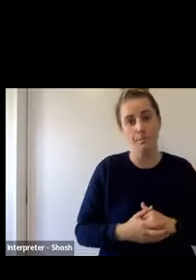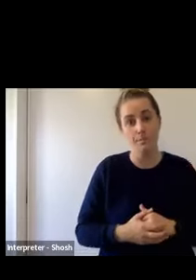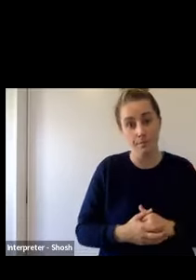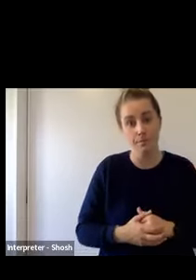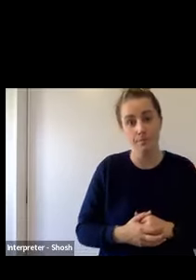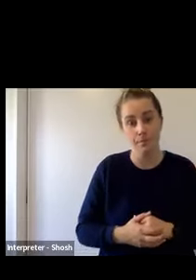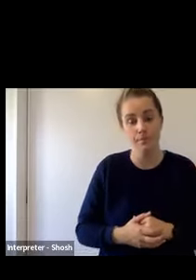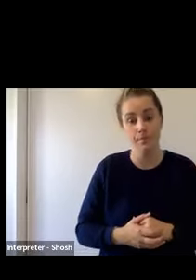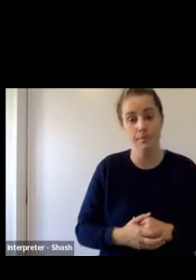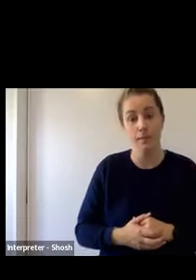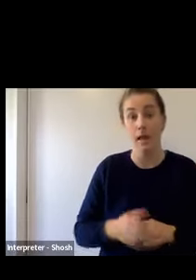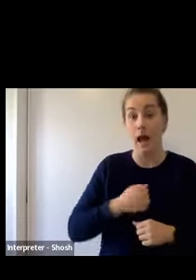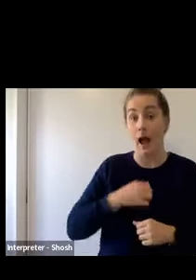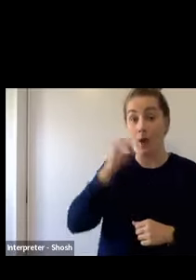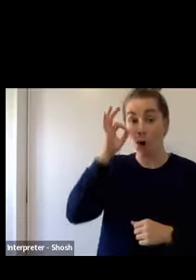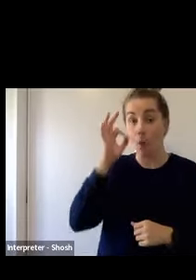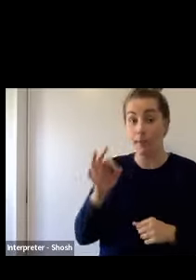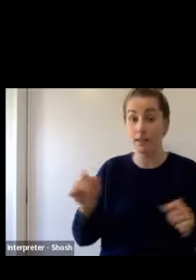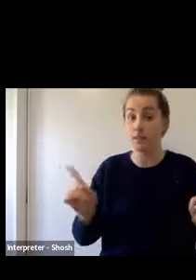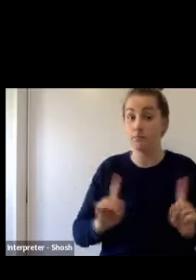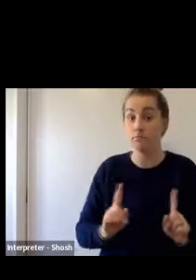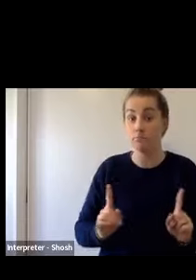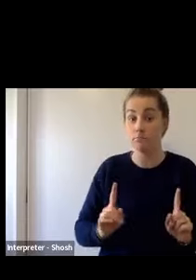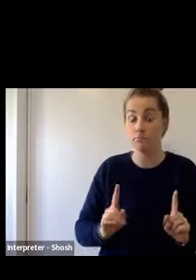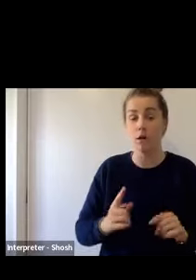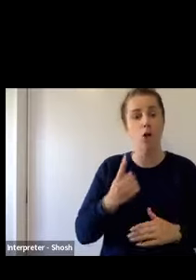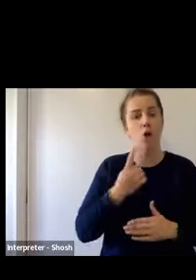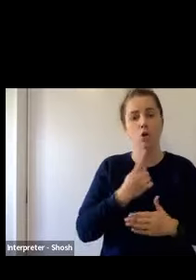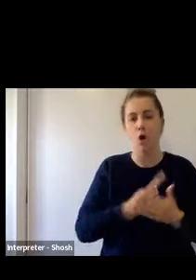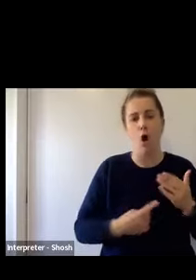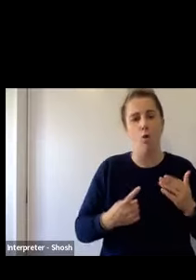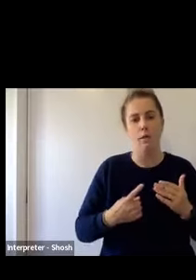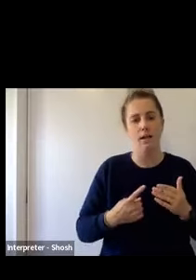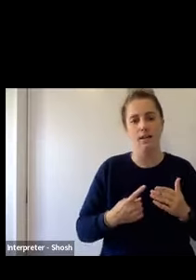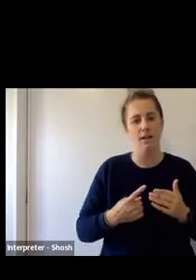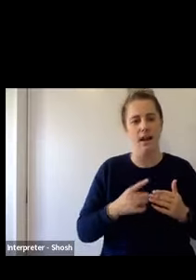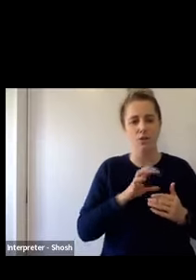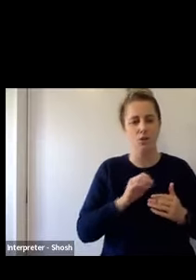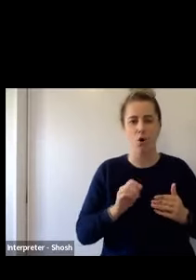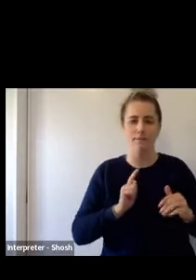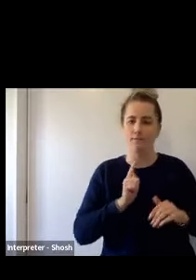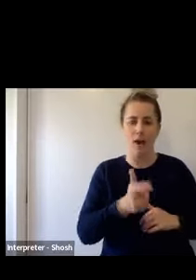So it's our opinion that not only does it go far enough,